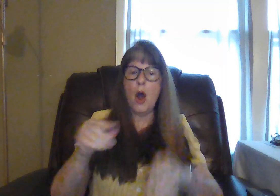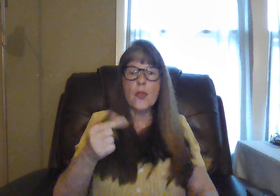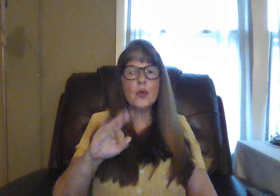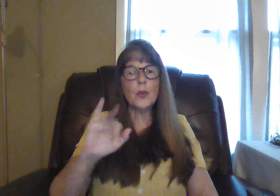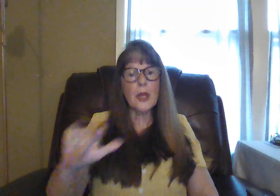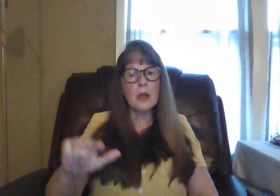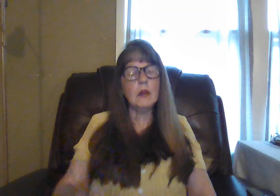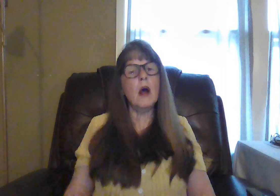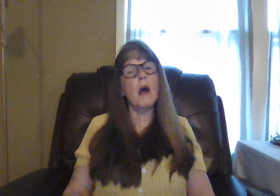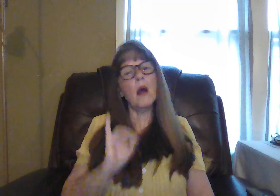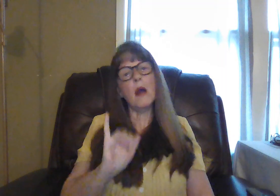the grill.